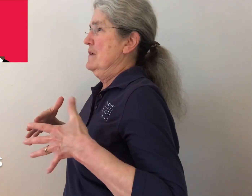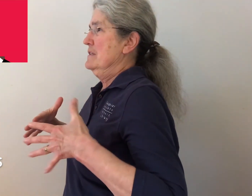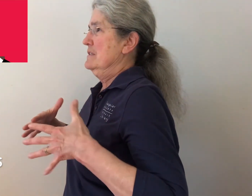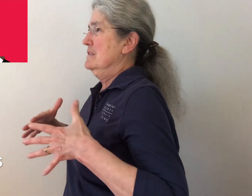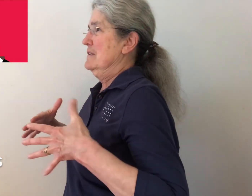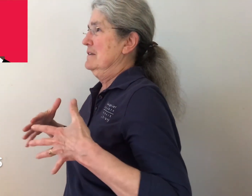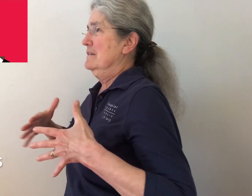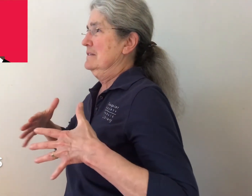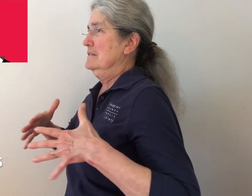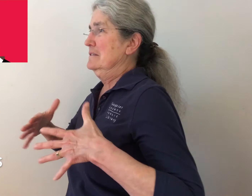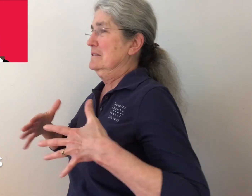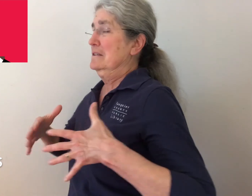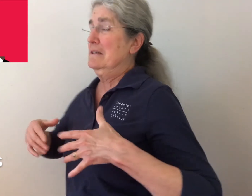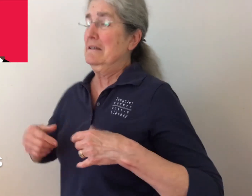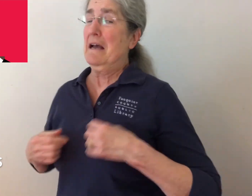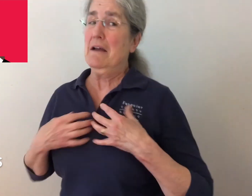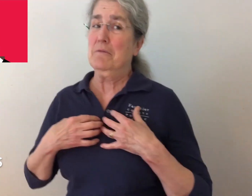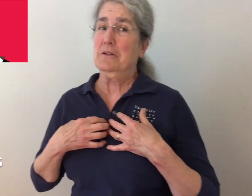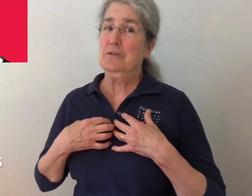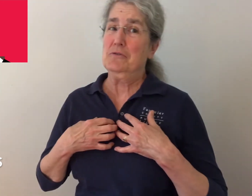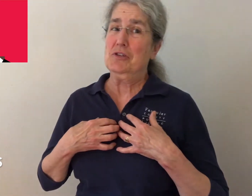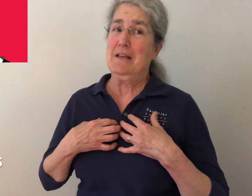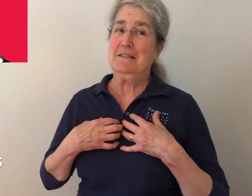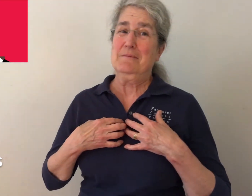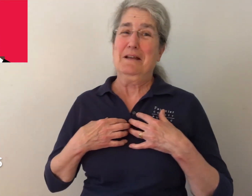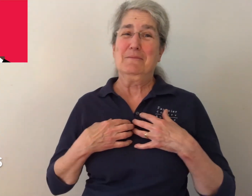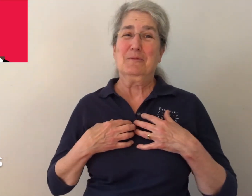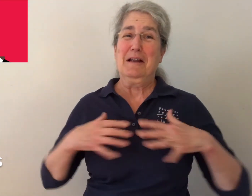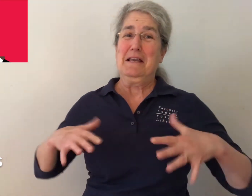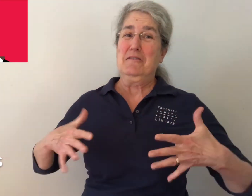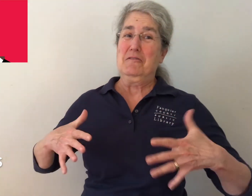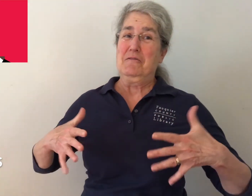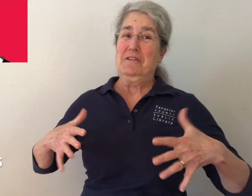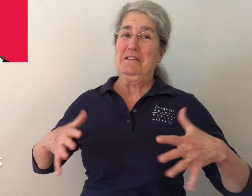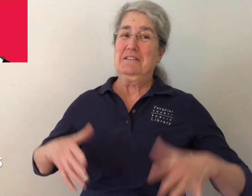Nervous. I really do shake sometimes when I get nervous.